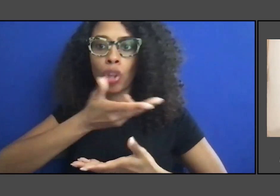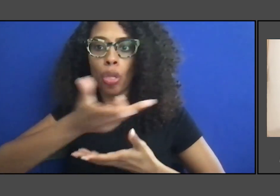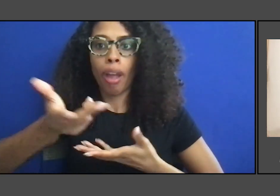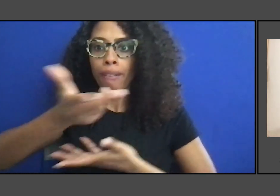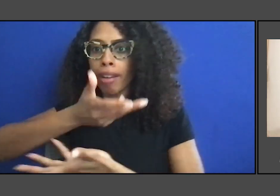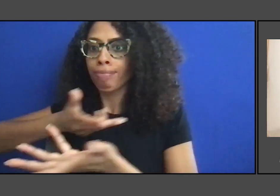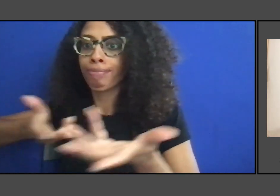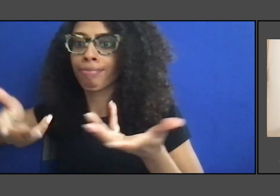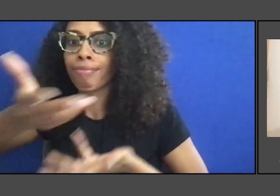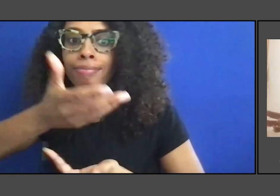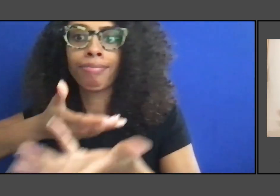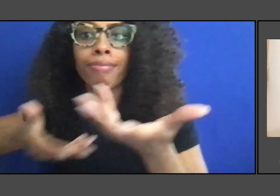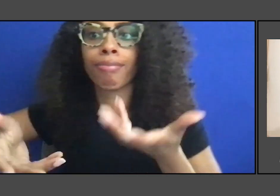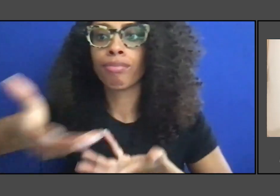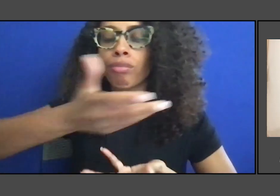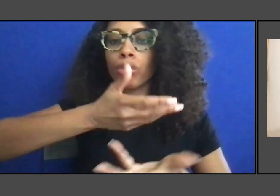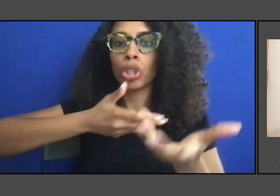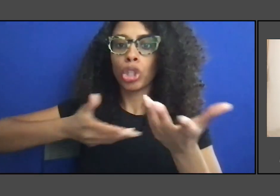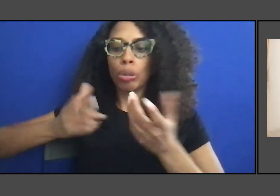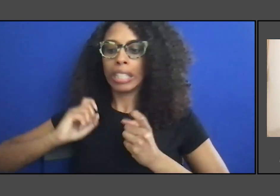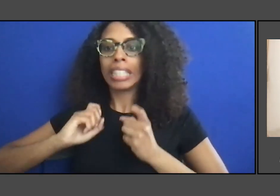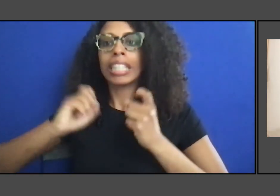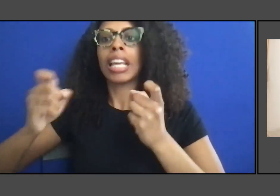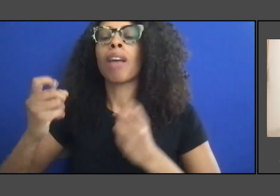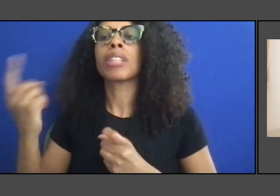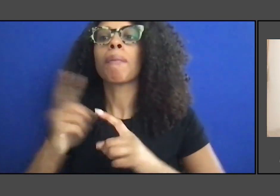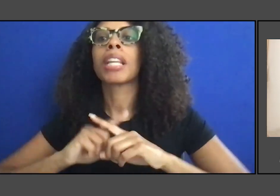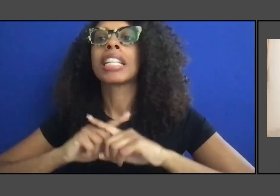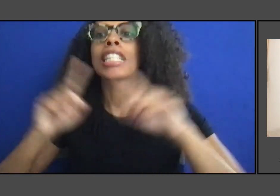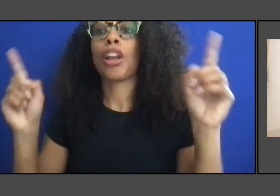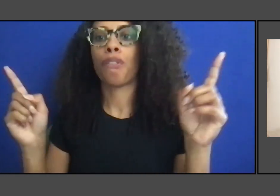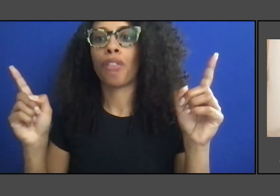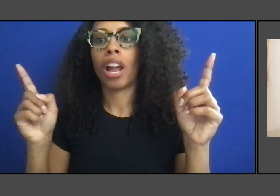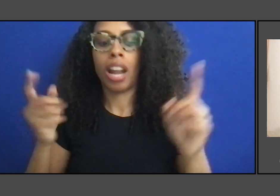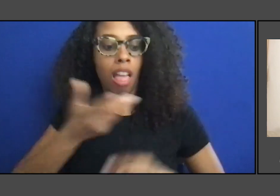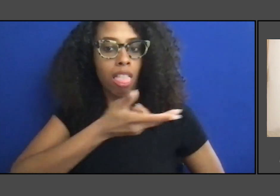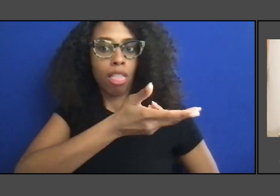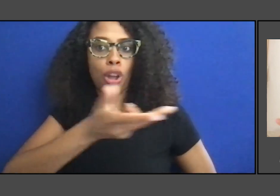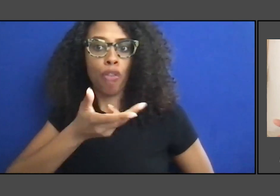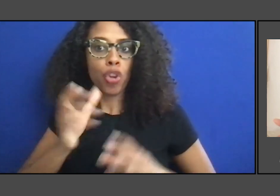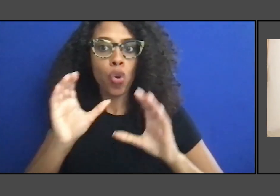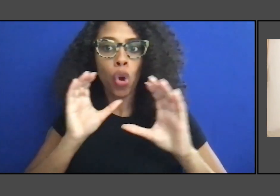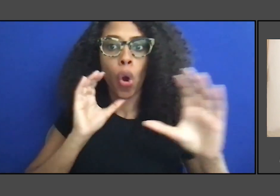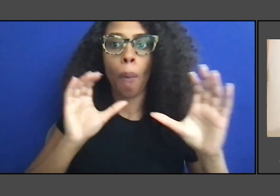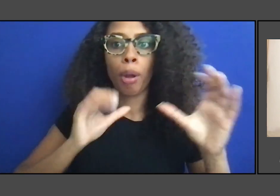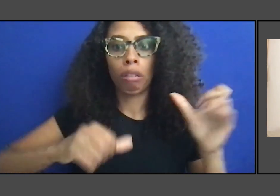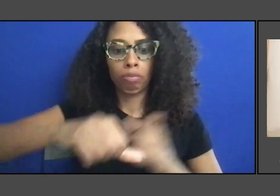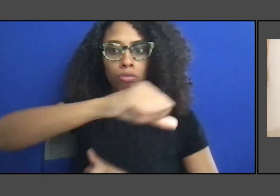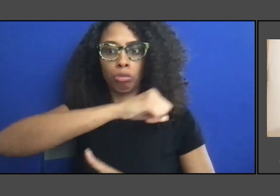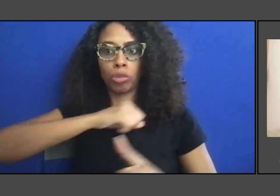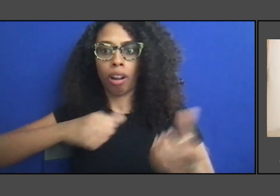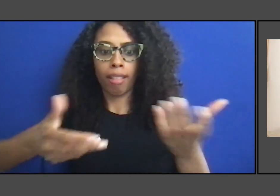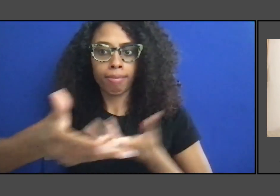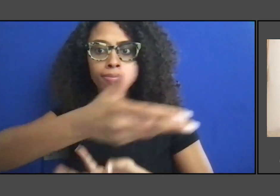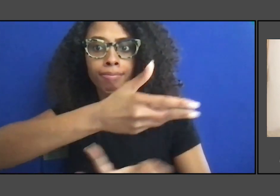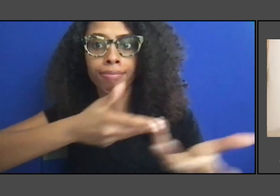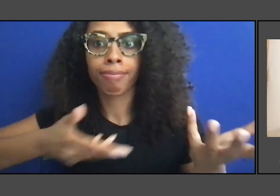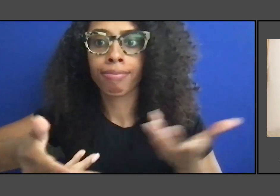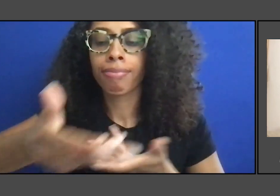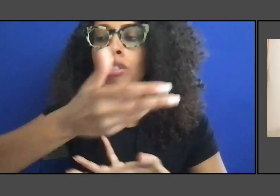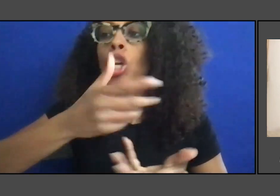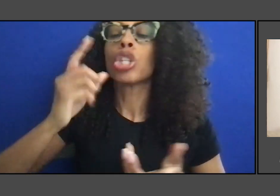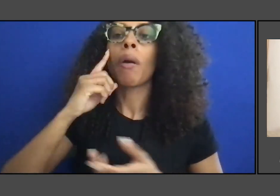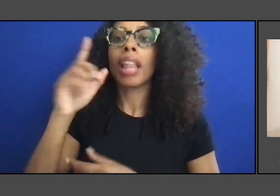something different. You're communicating with each other. And so, Elizabeth, yes, I think that jazz as an art